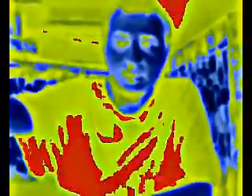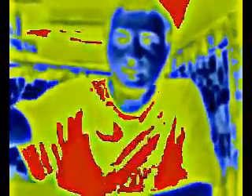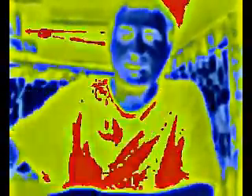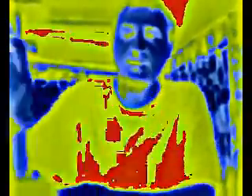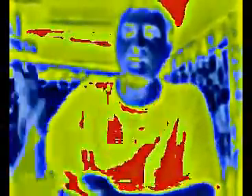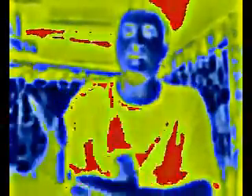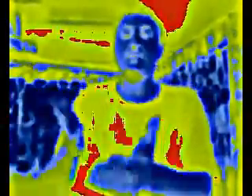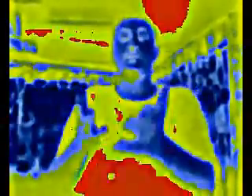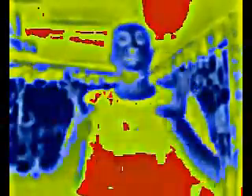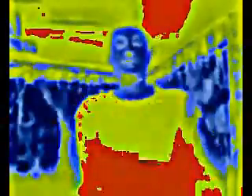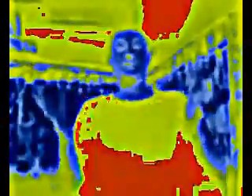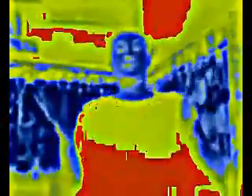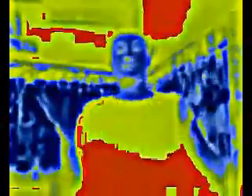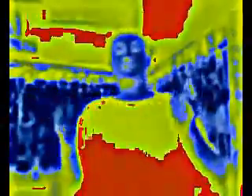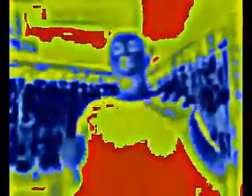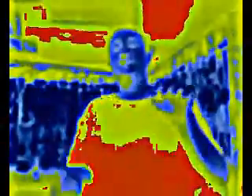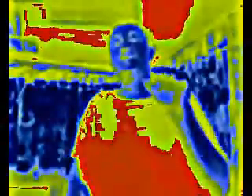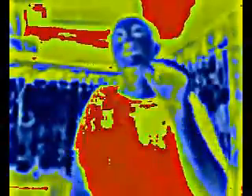Okay, it was confusing to me.